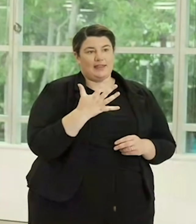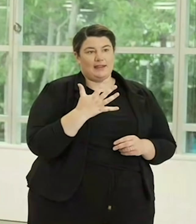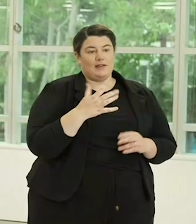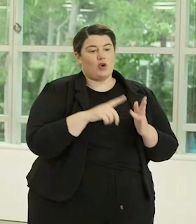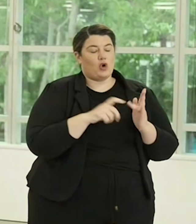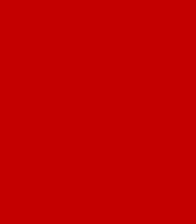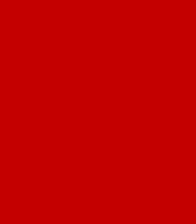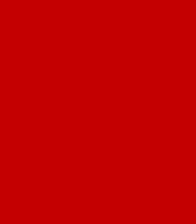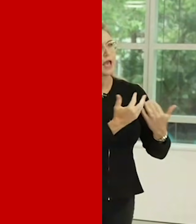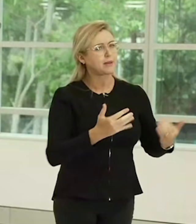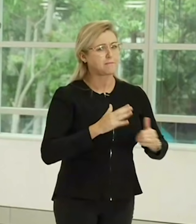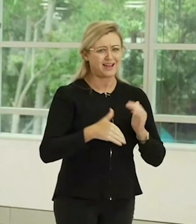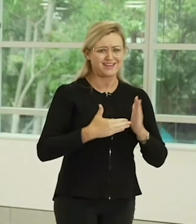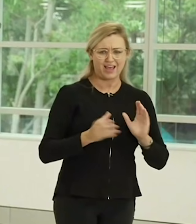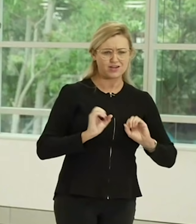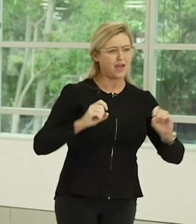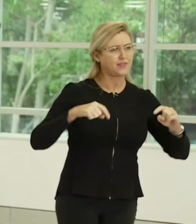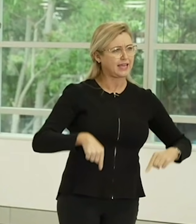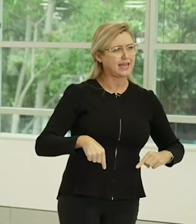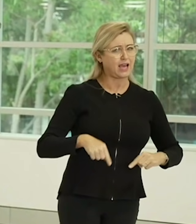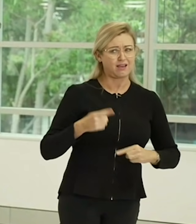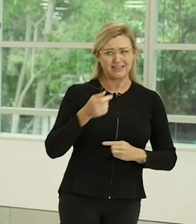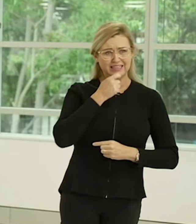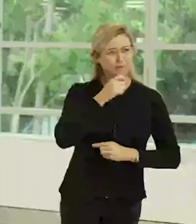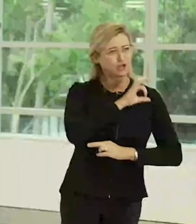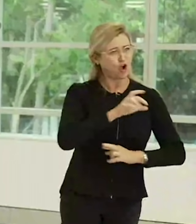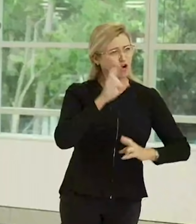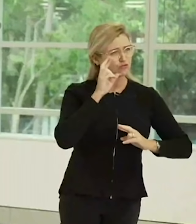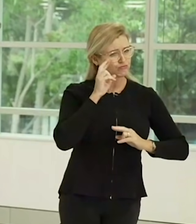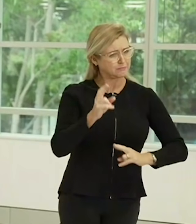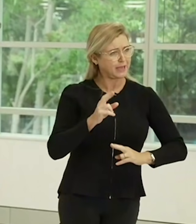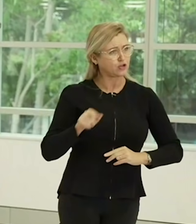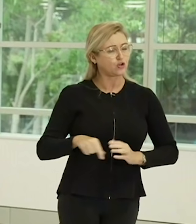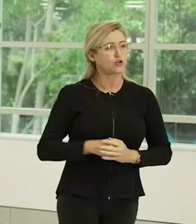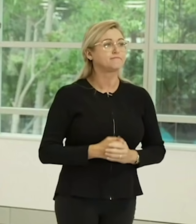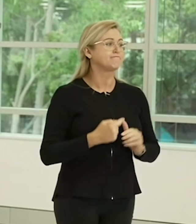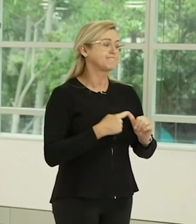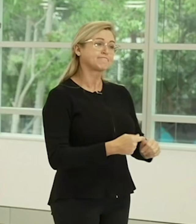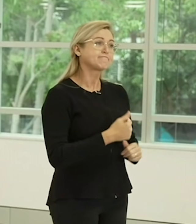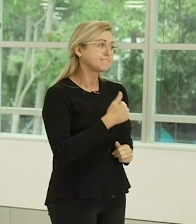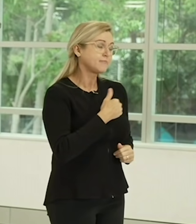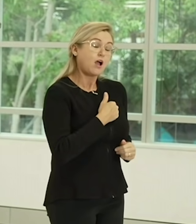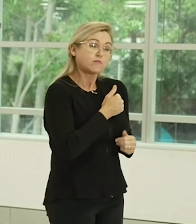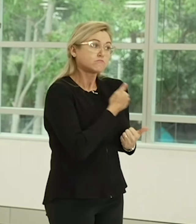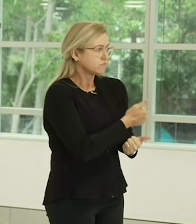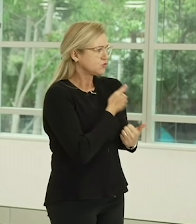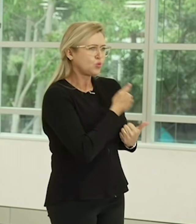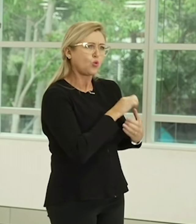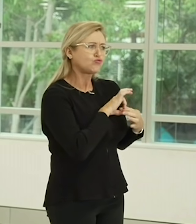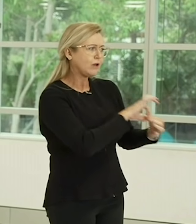by the 25th of October. Dr Chant is one of my favourite constituents from Epping, and we have a great relationship and always